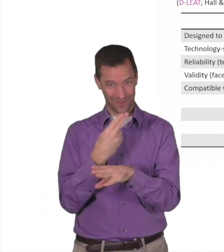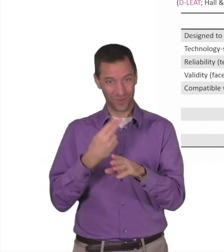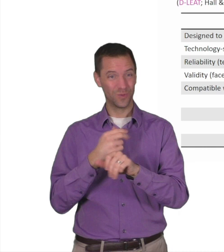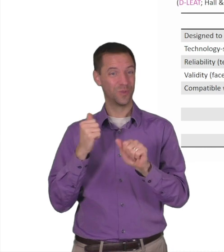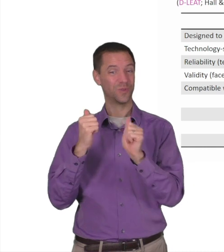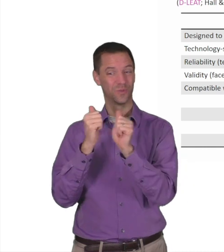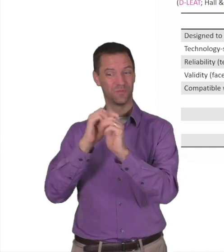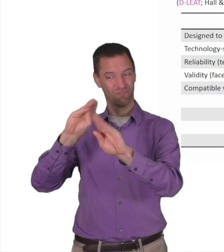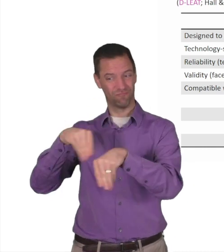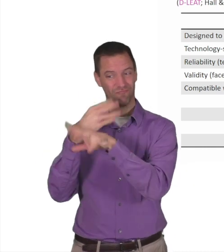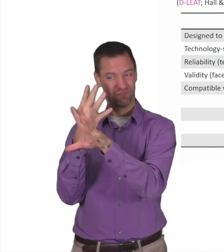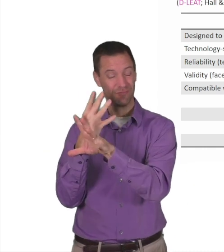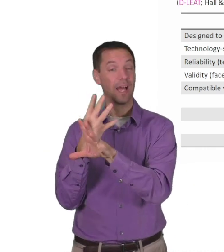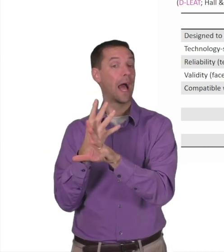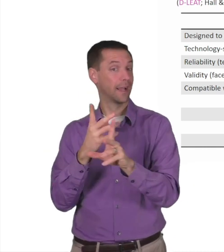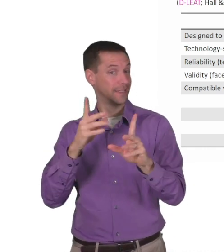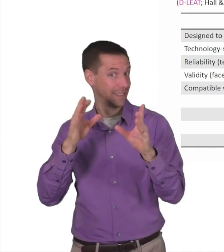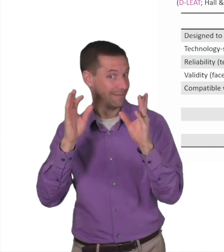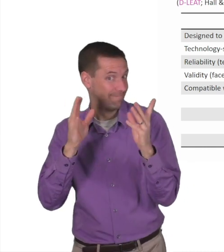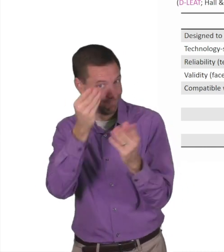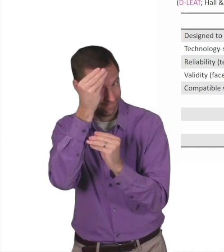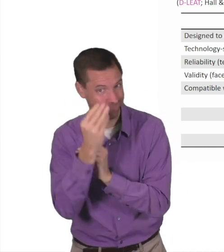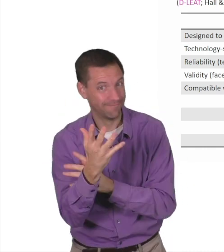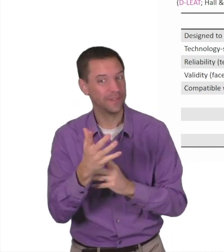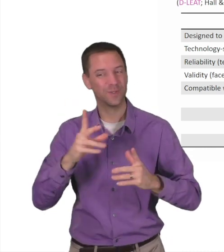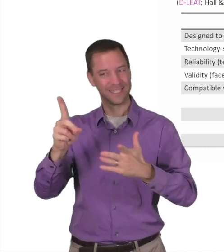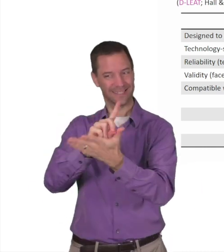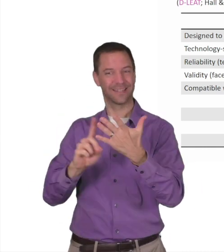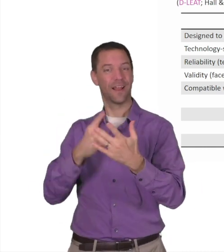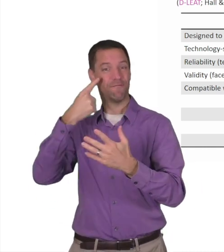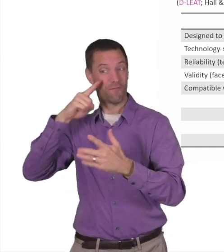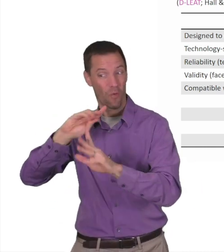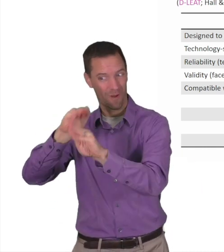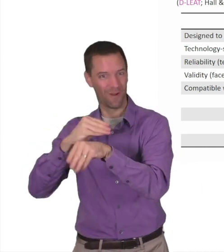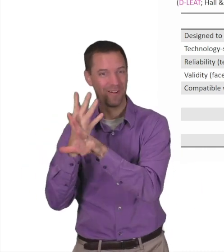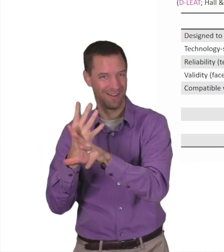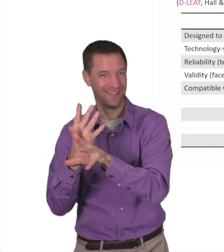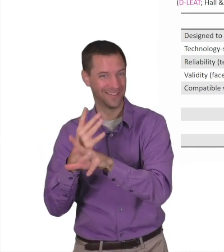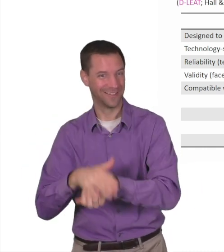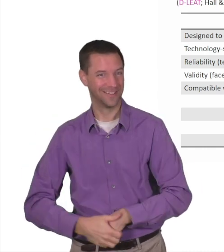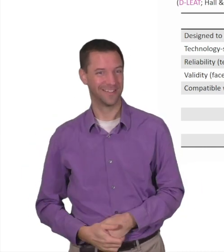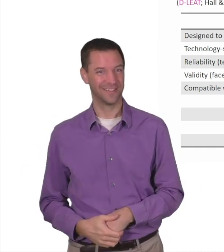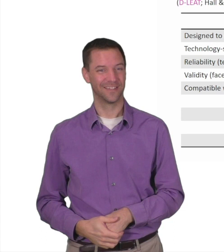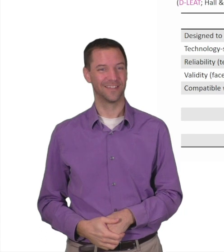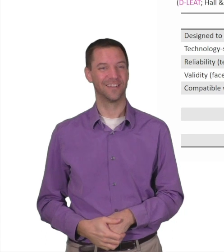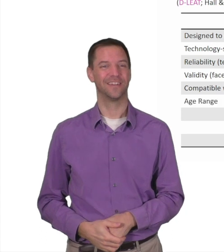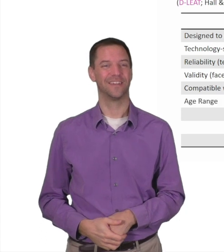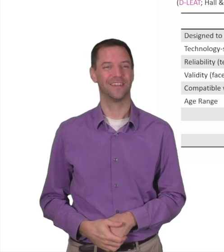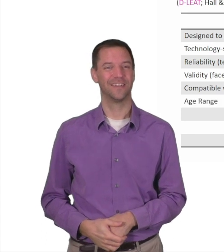You can use these via telepractice. In fact, they were actually designed for telepractice.